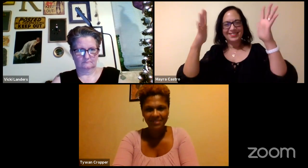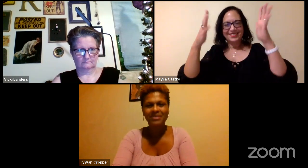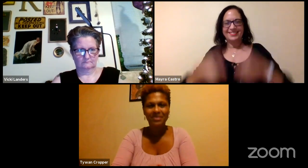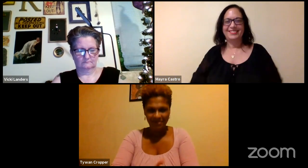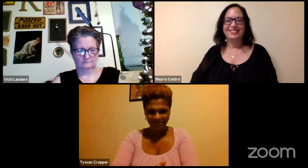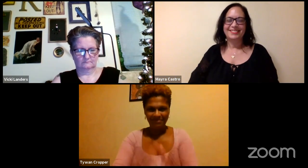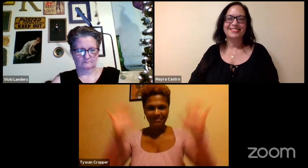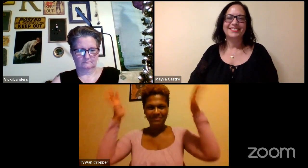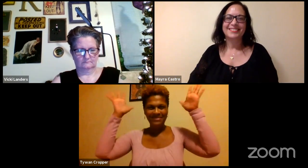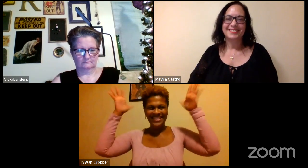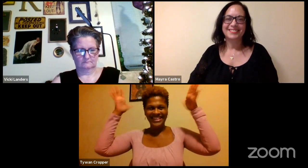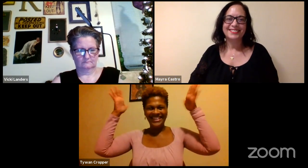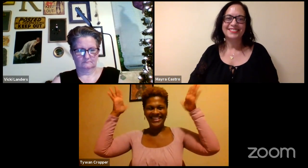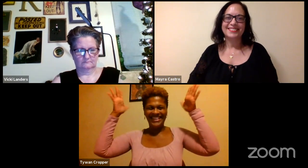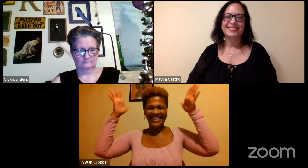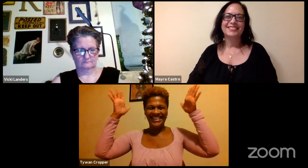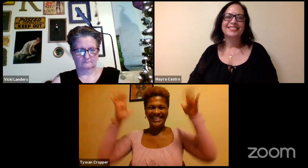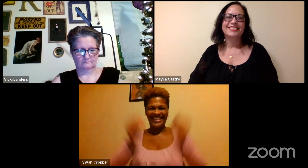with you this evening.